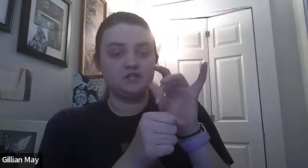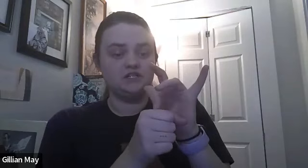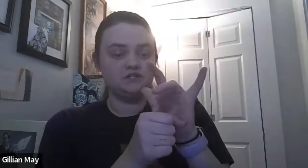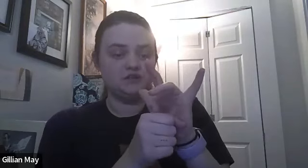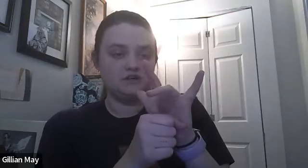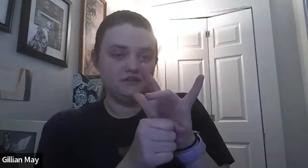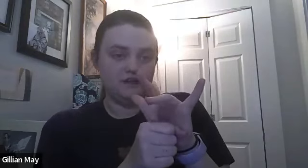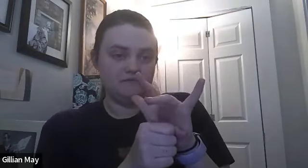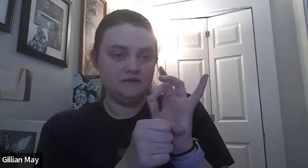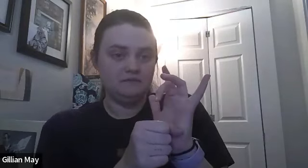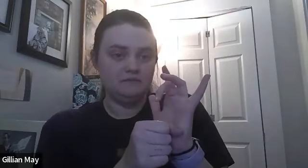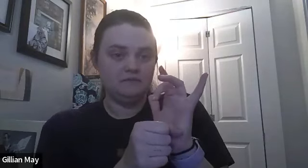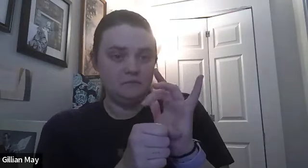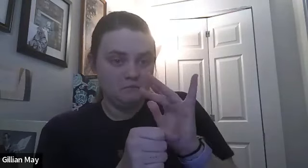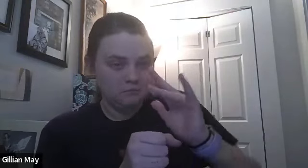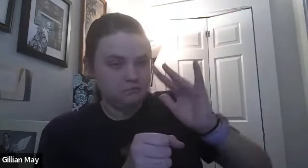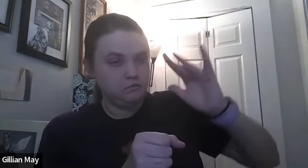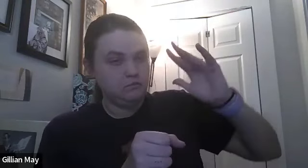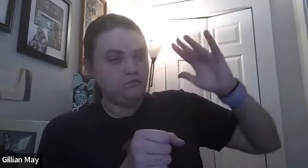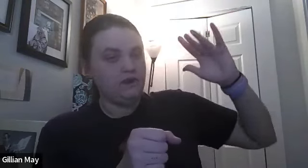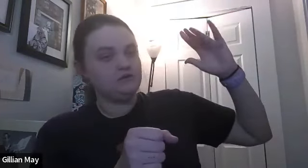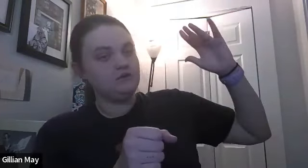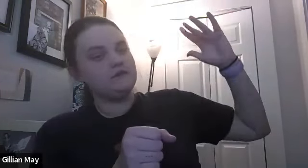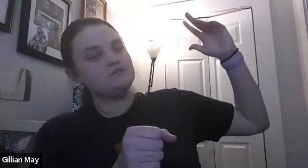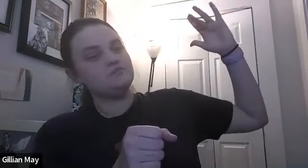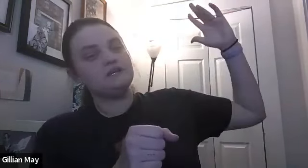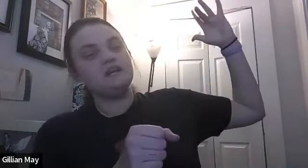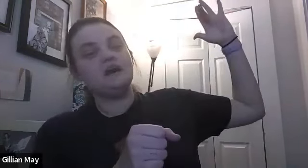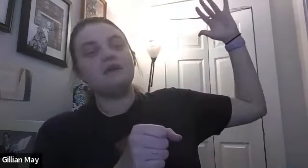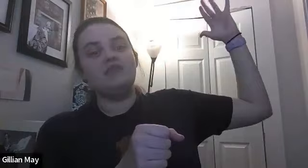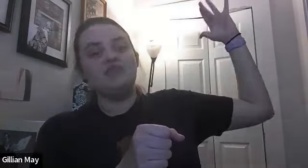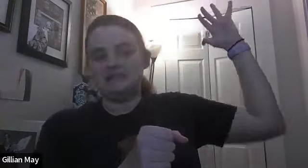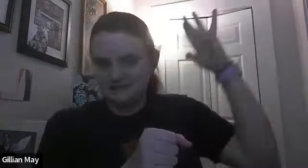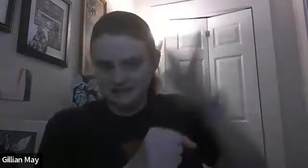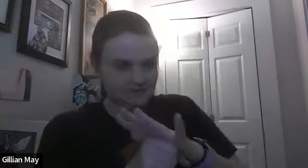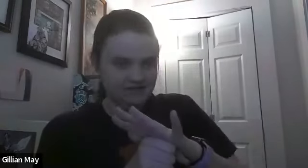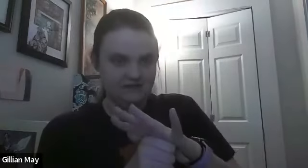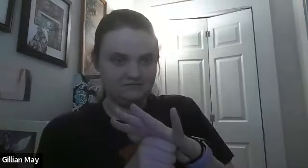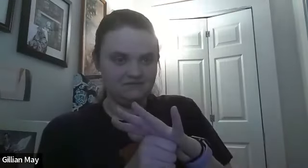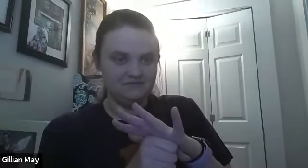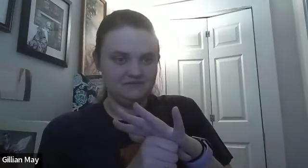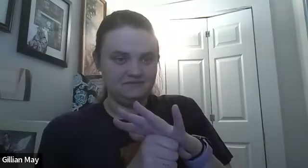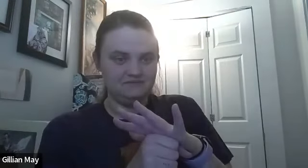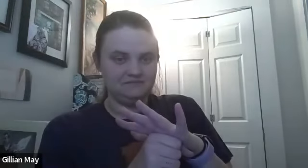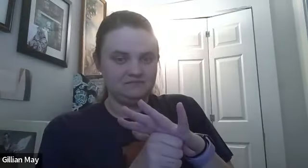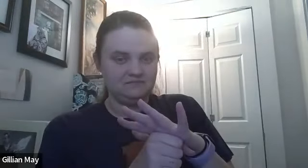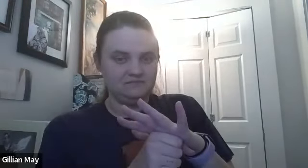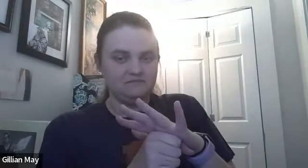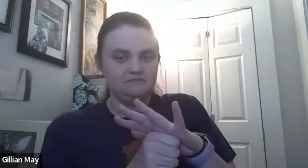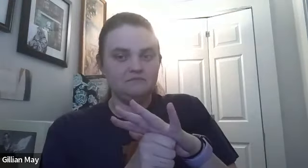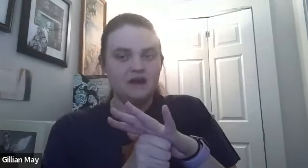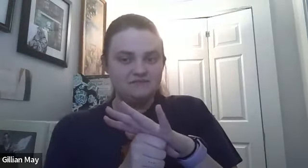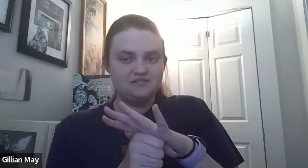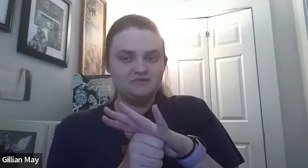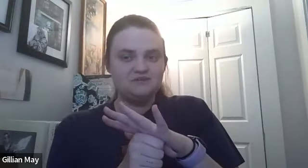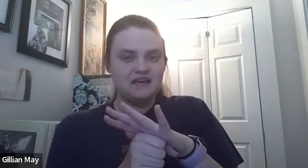do is you're gonna do that flip, wiggle your fingers, bring it up, and then slam it down. My visual is